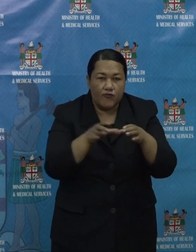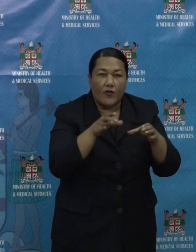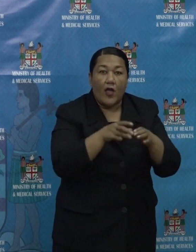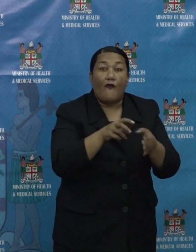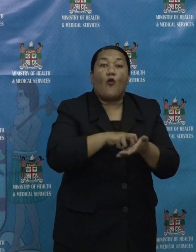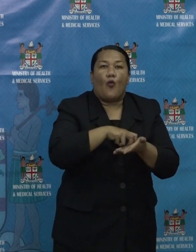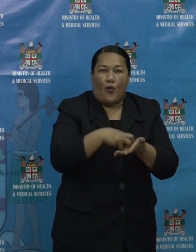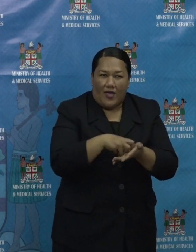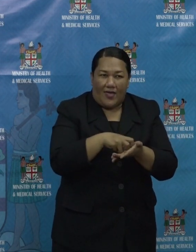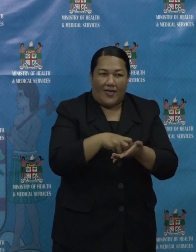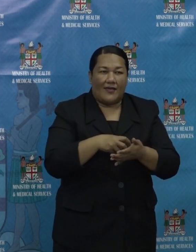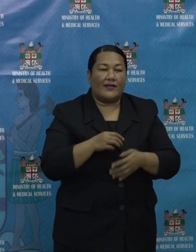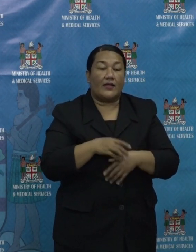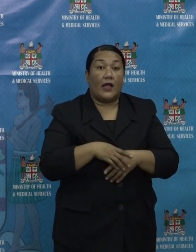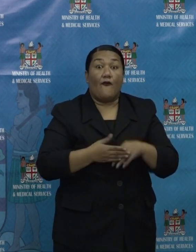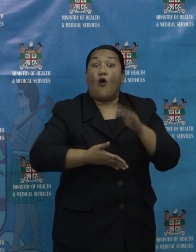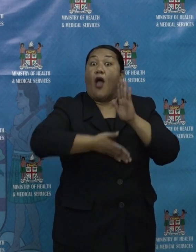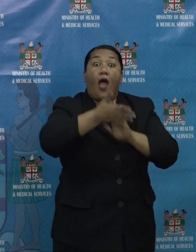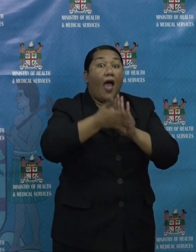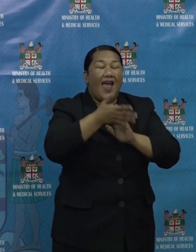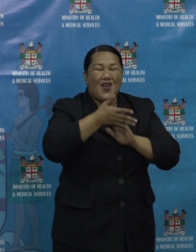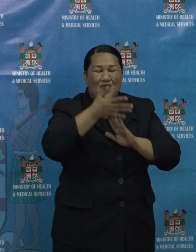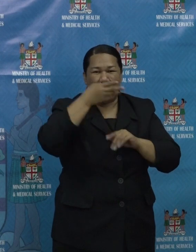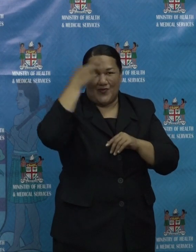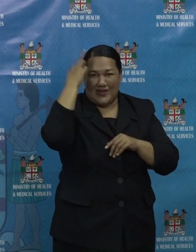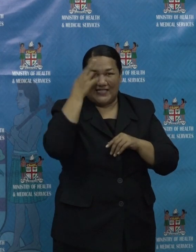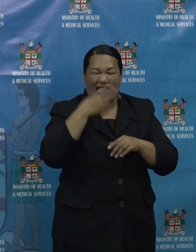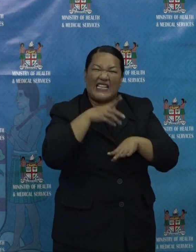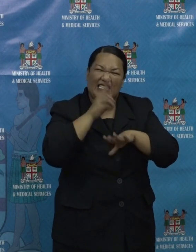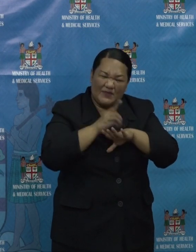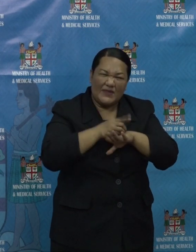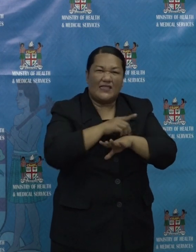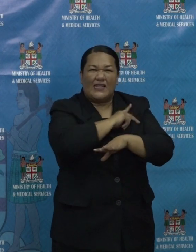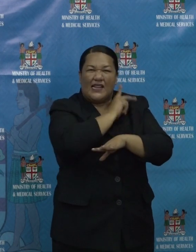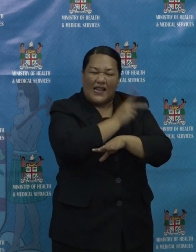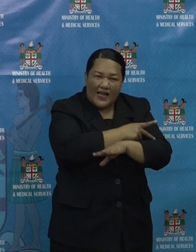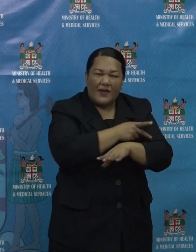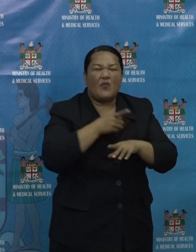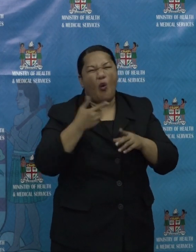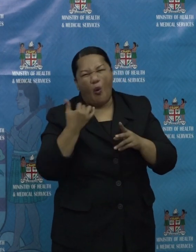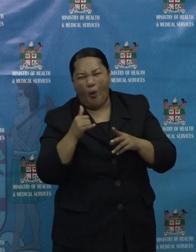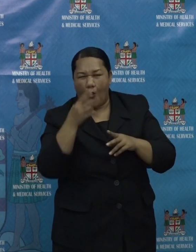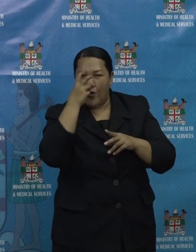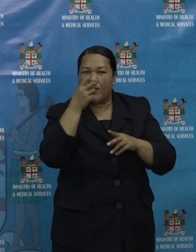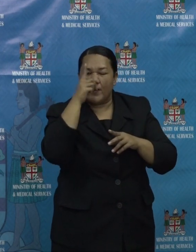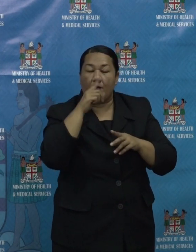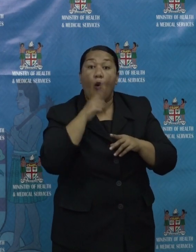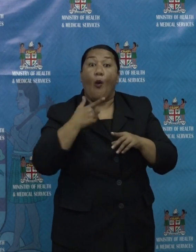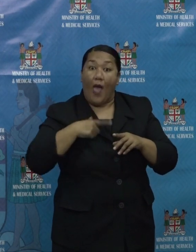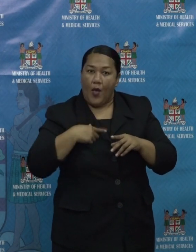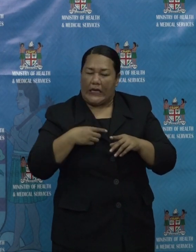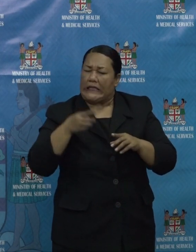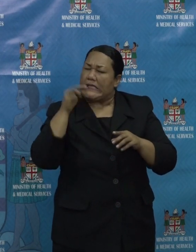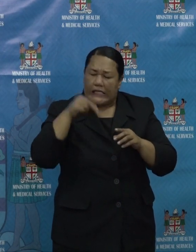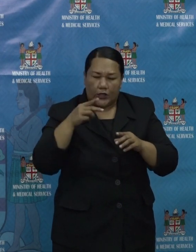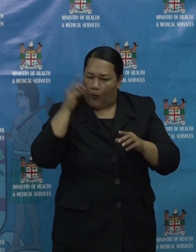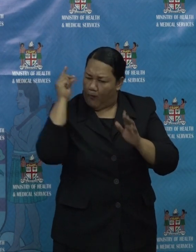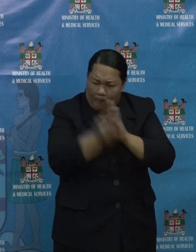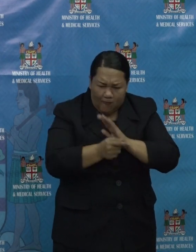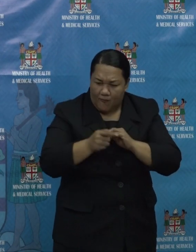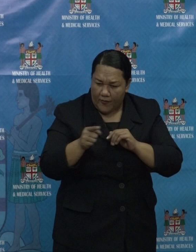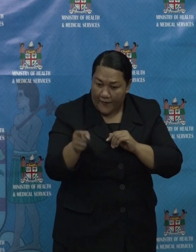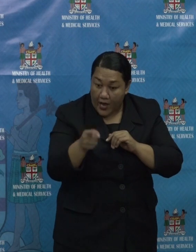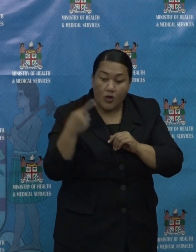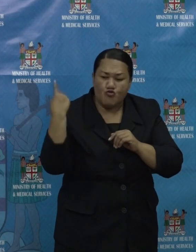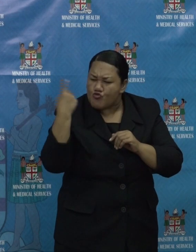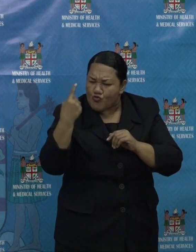testing of people who are at higher risk of developing severe disease, because we need to find them early and monitor them and put them